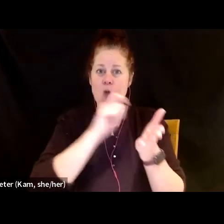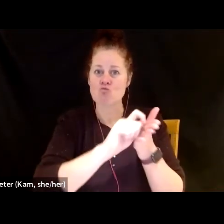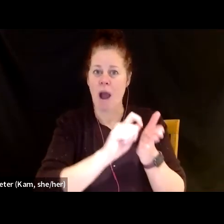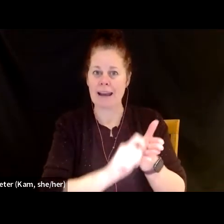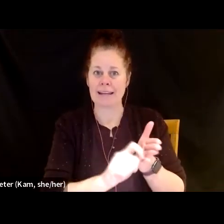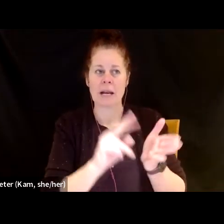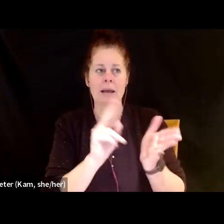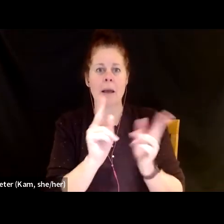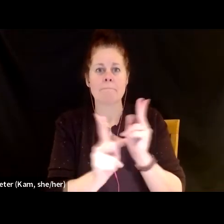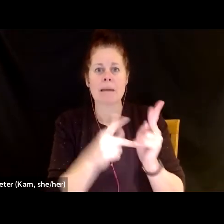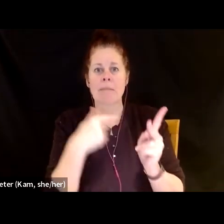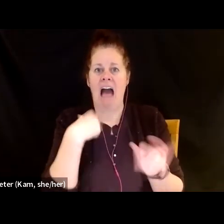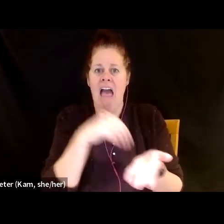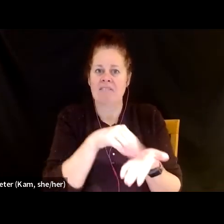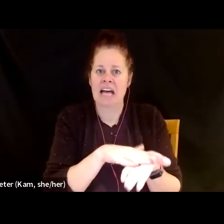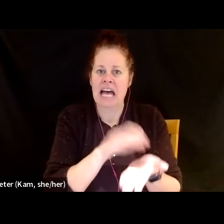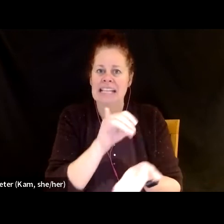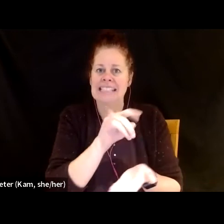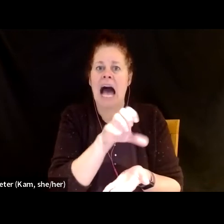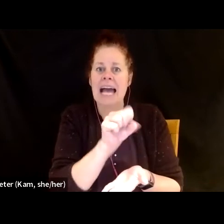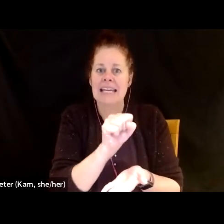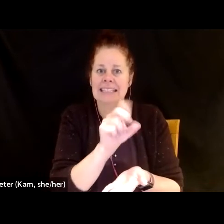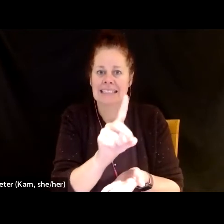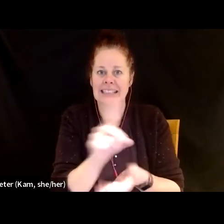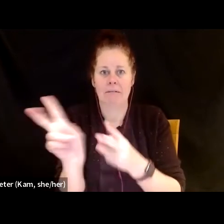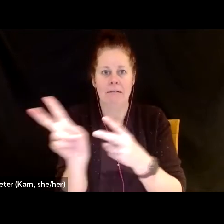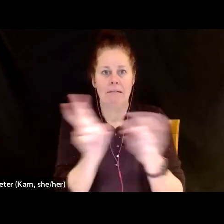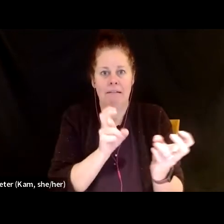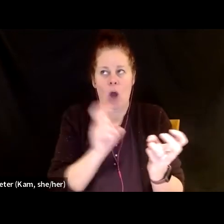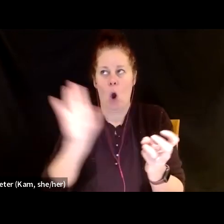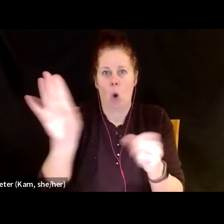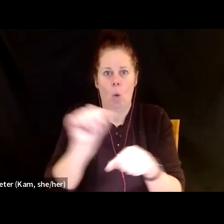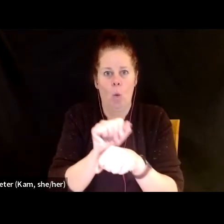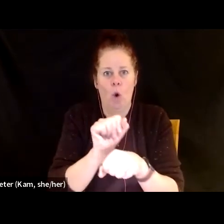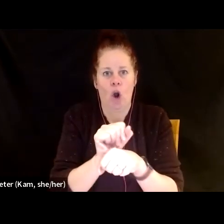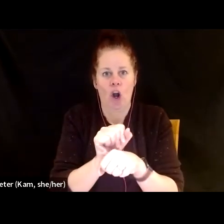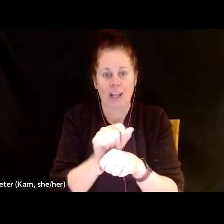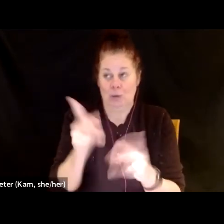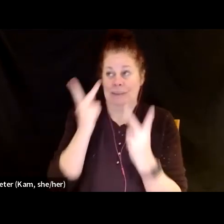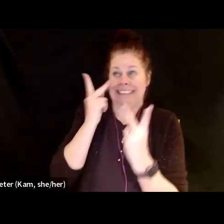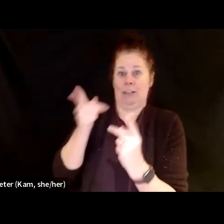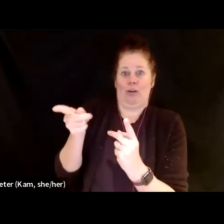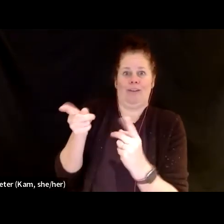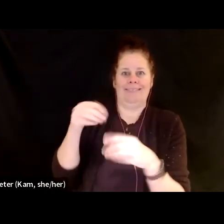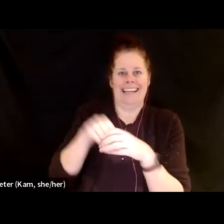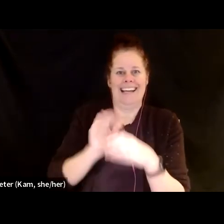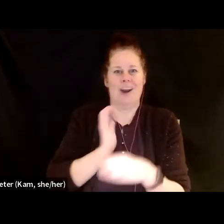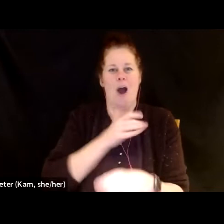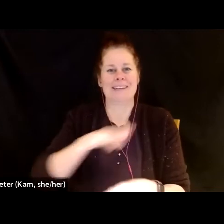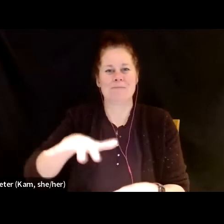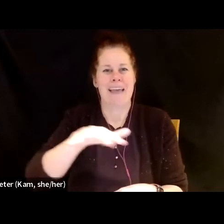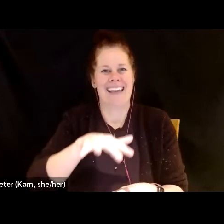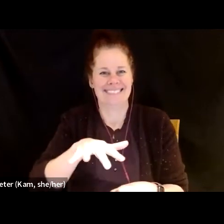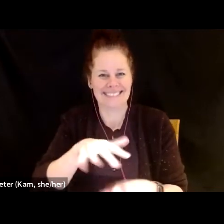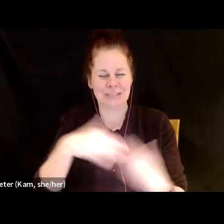be physical in our, to physically be in our spaces is really cool. And to see the impact that Dr.